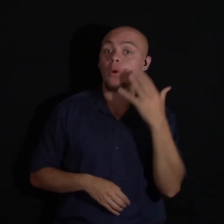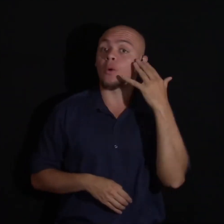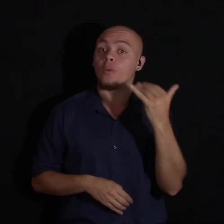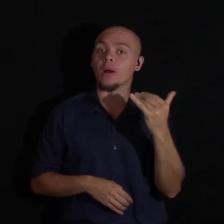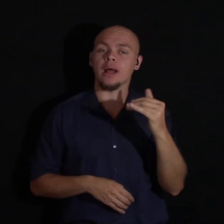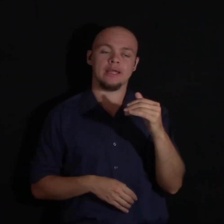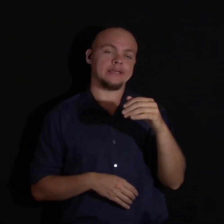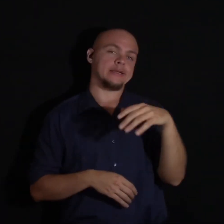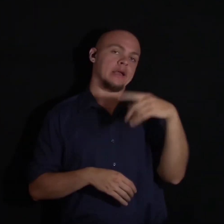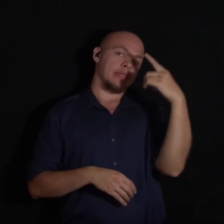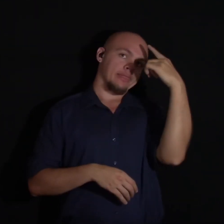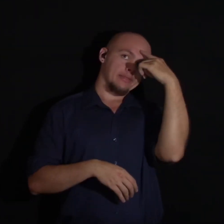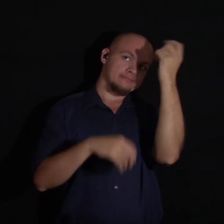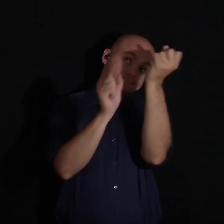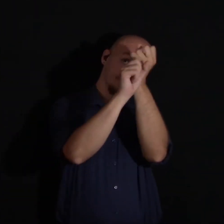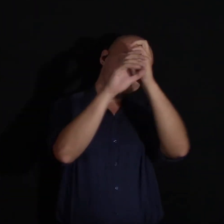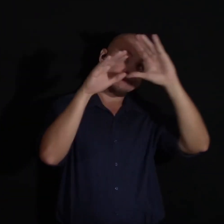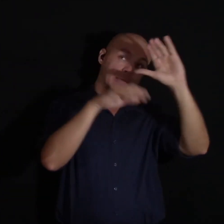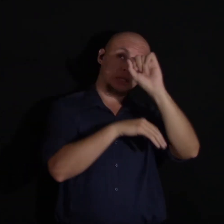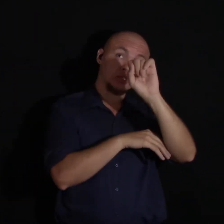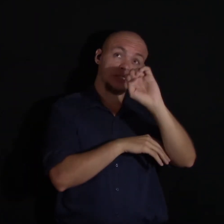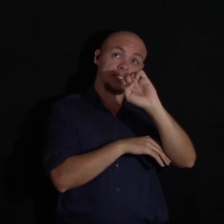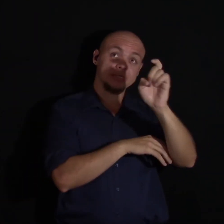is supposed to be.